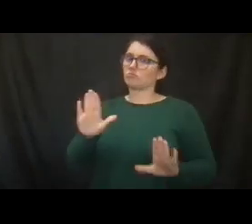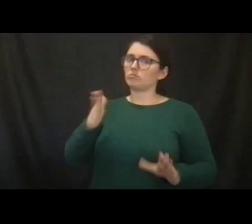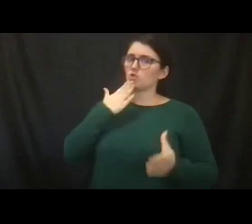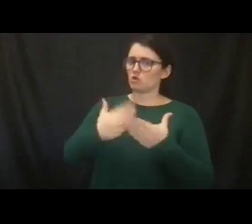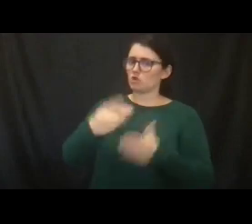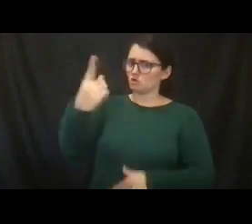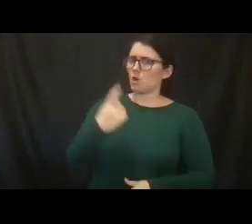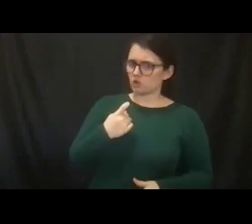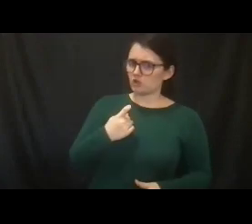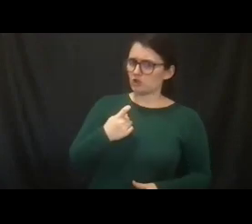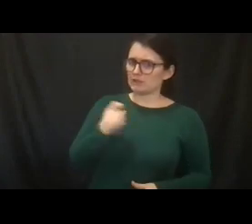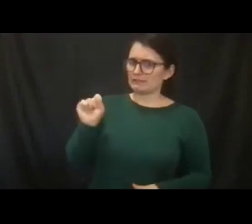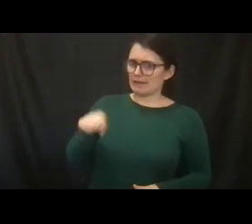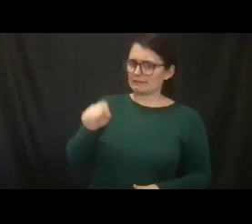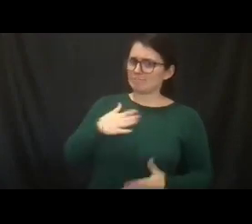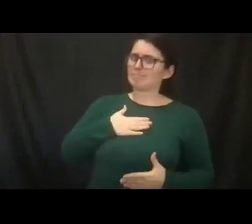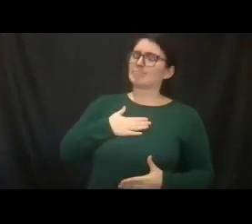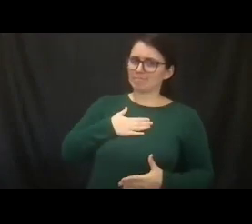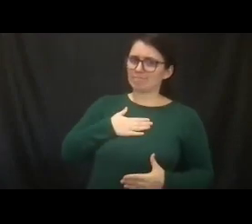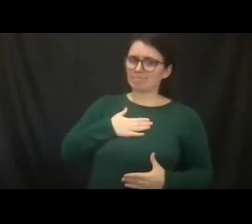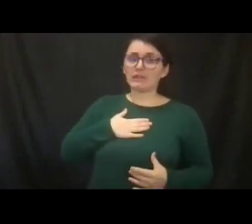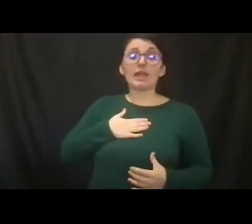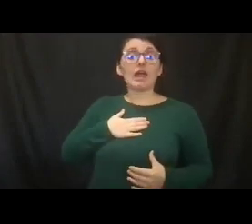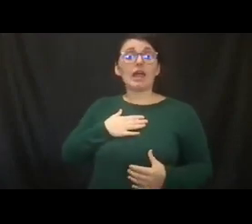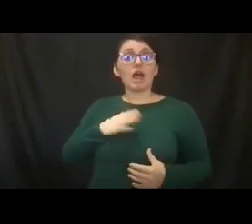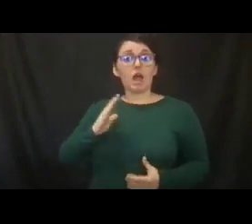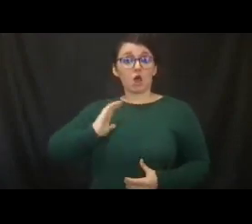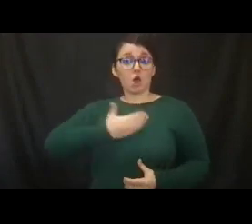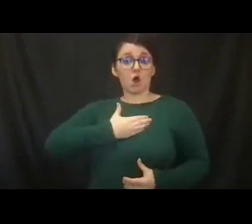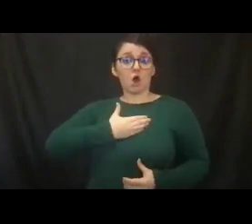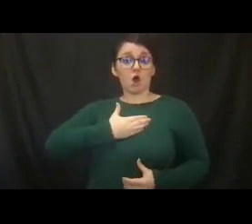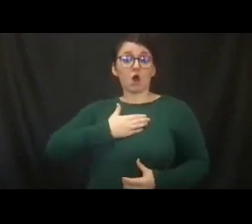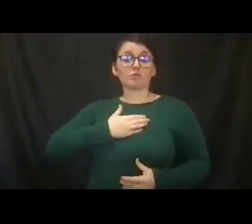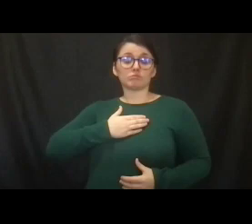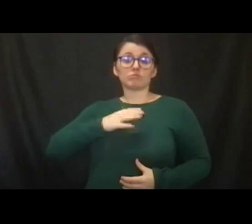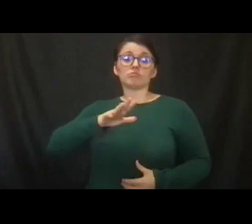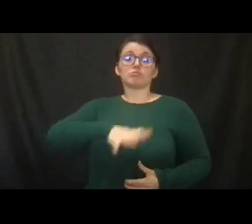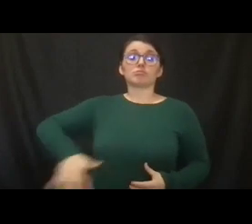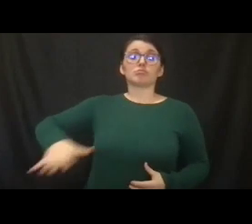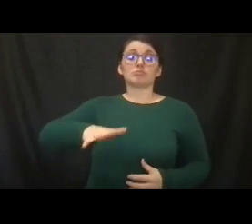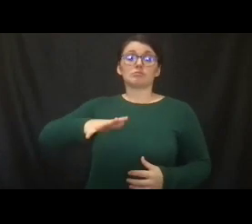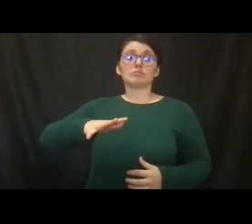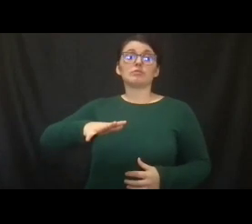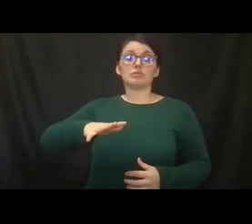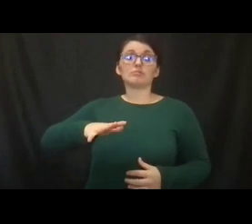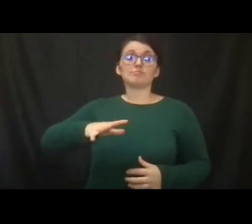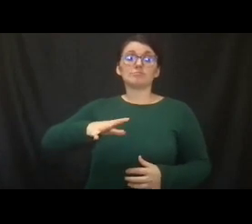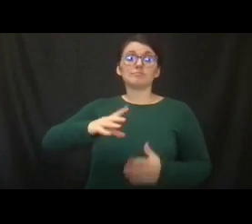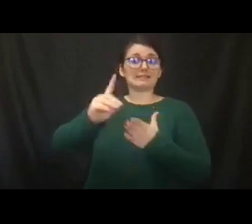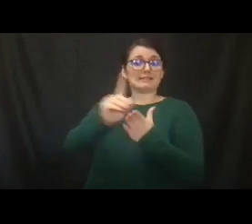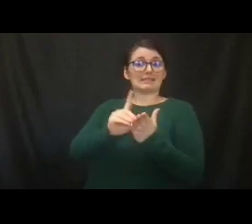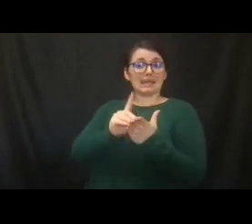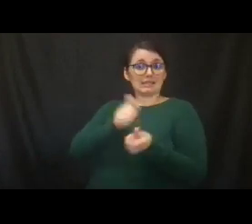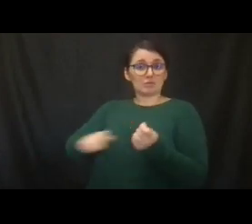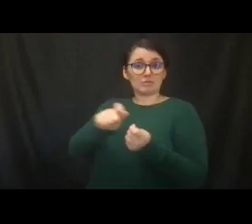that's a really good question. So the way this site is designed is that you, and Eco Chick was kind of talking about this earlier,